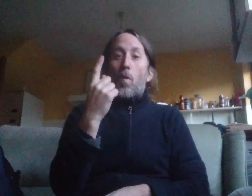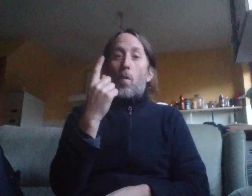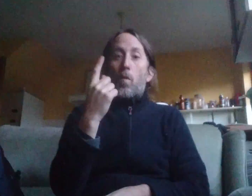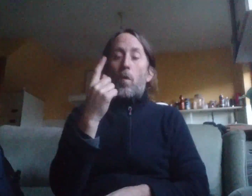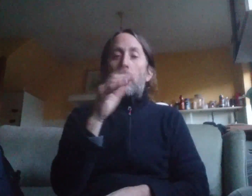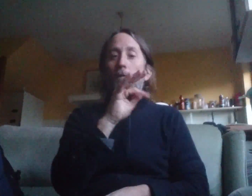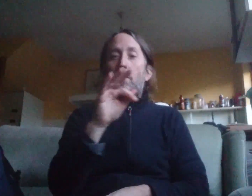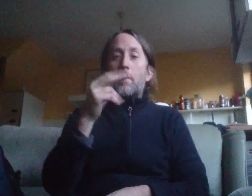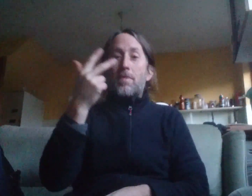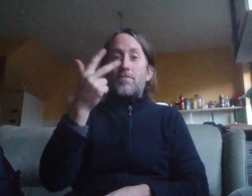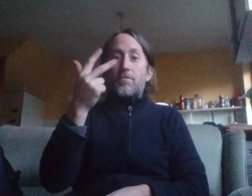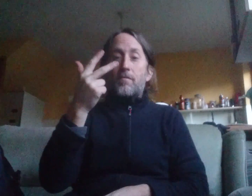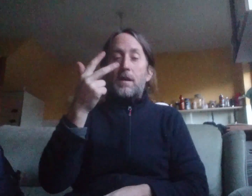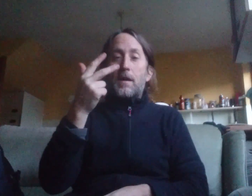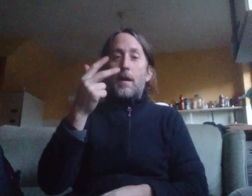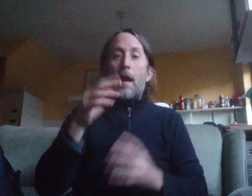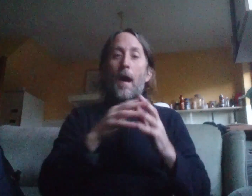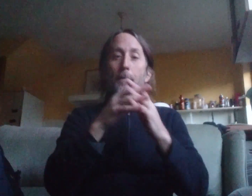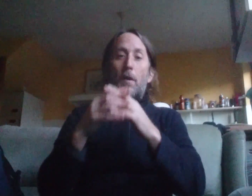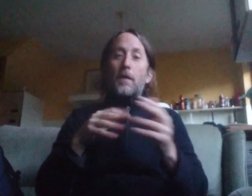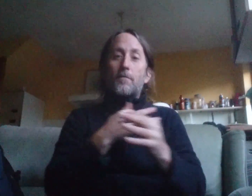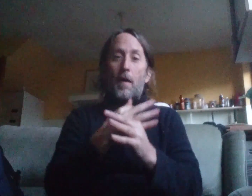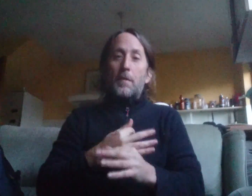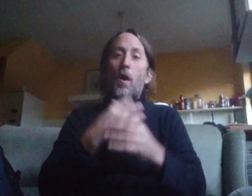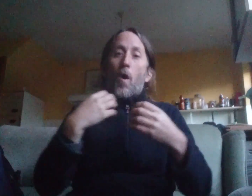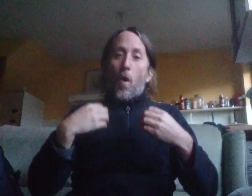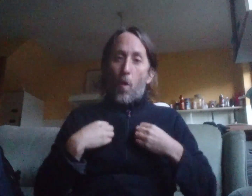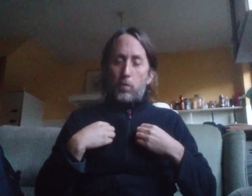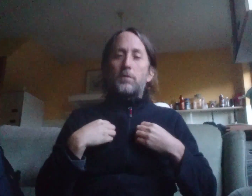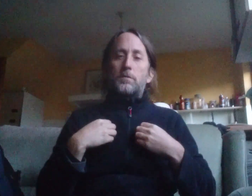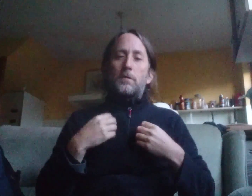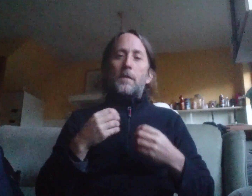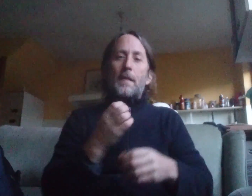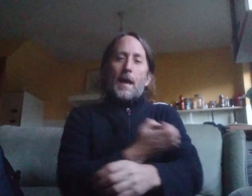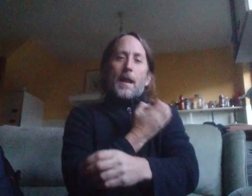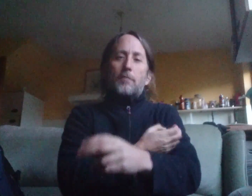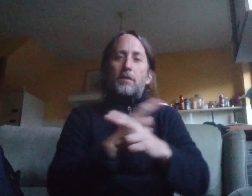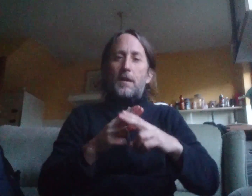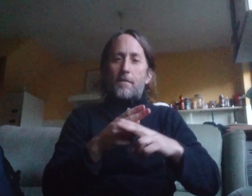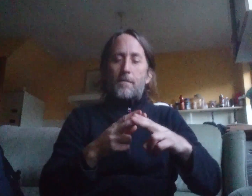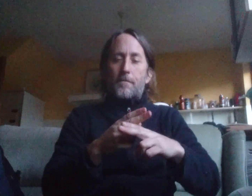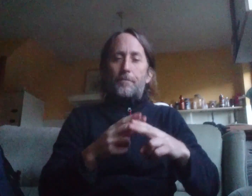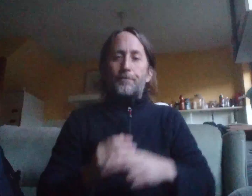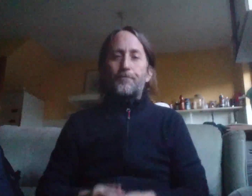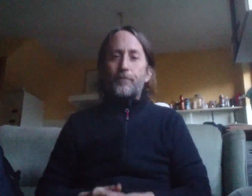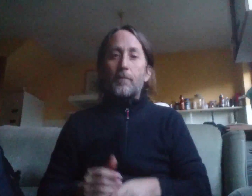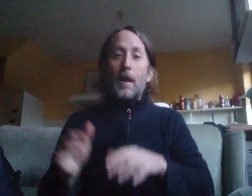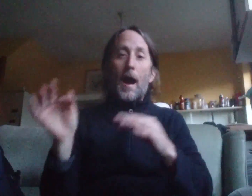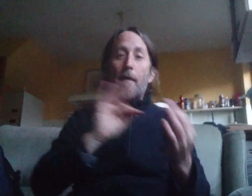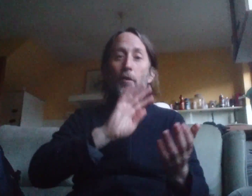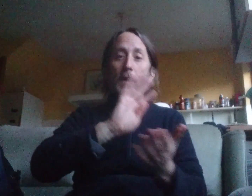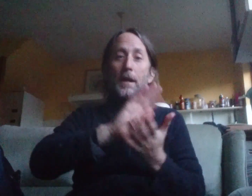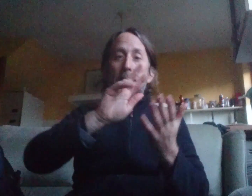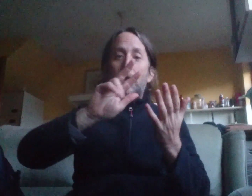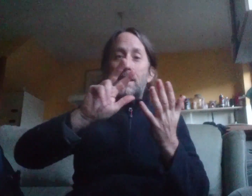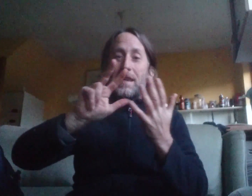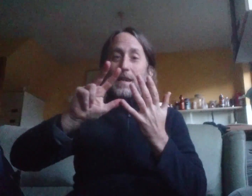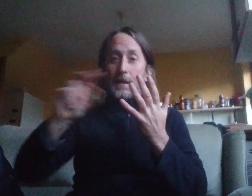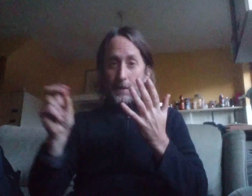3 American families owned an electric carving knife. Since the mid-1980s, sales of the electric knife have